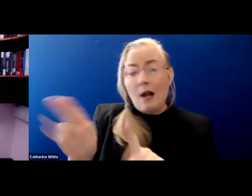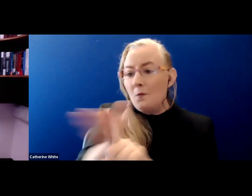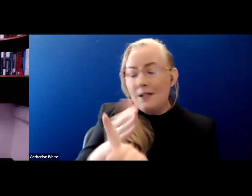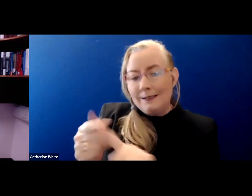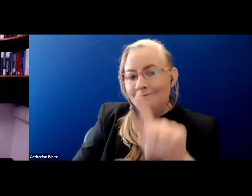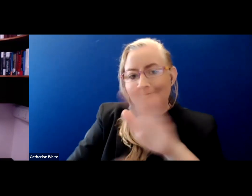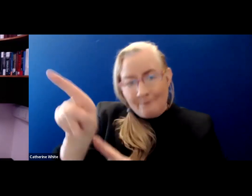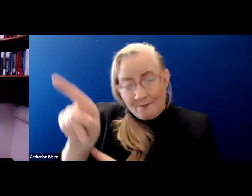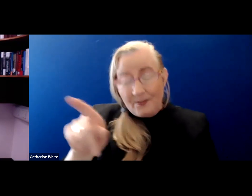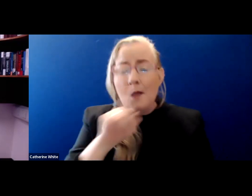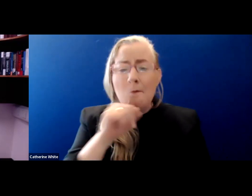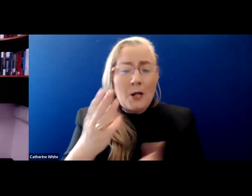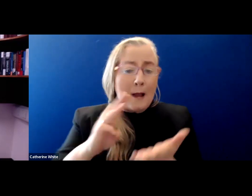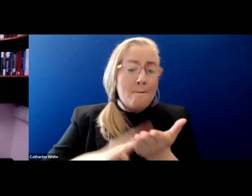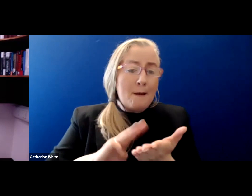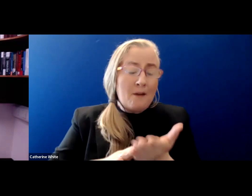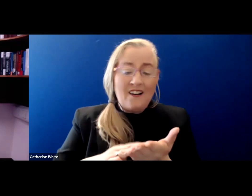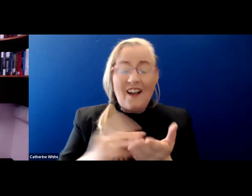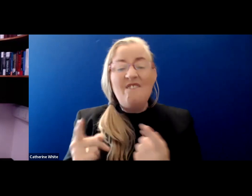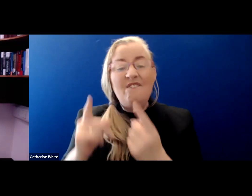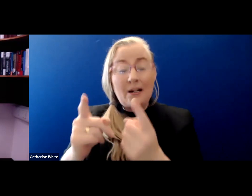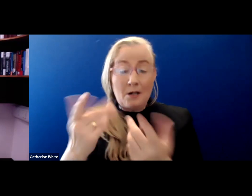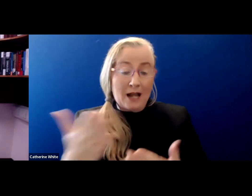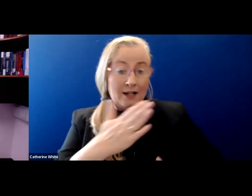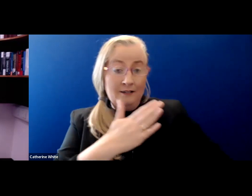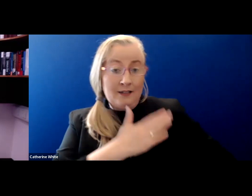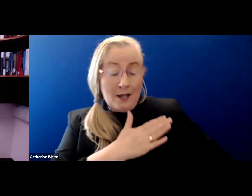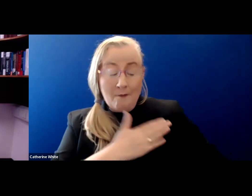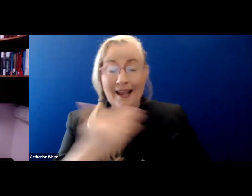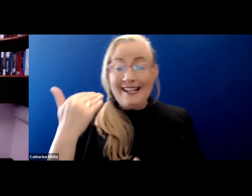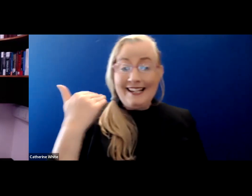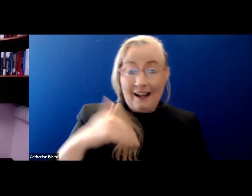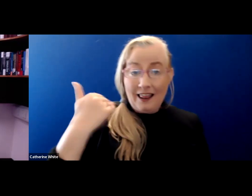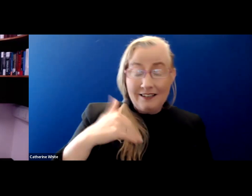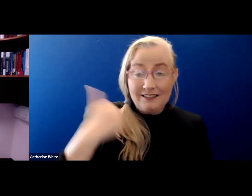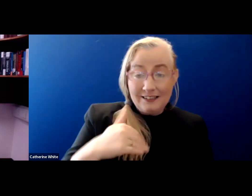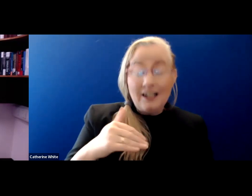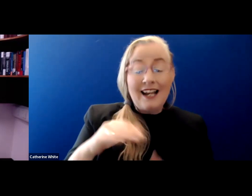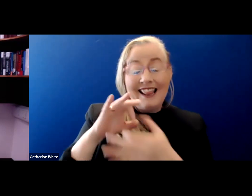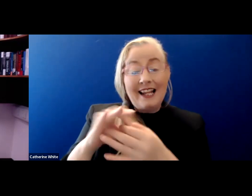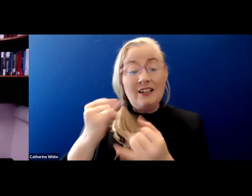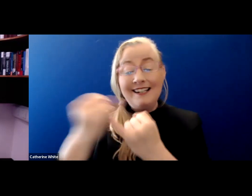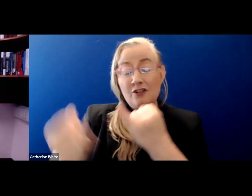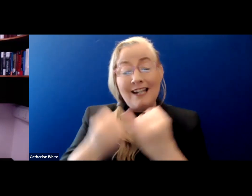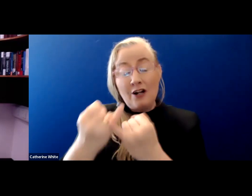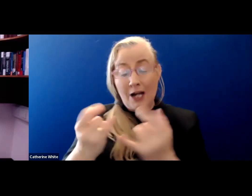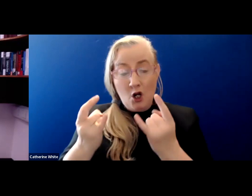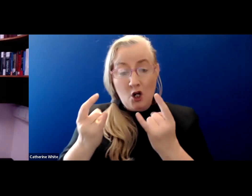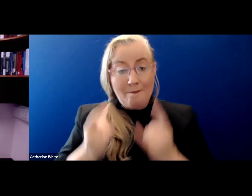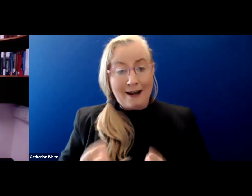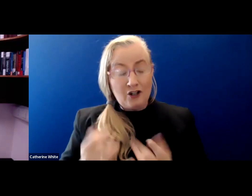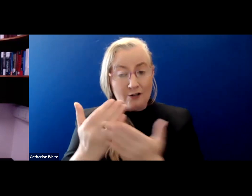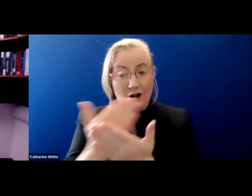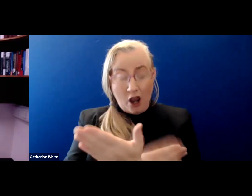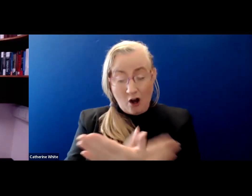or perhaps even members of a victim state's armed forces who've been killed, even if in accordance with international humanitarian law.